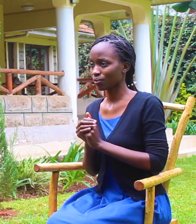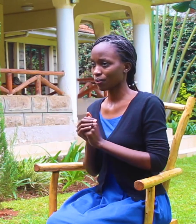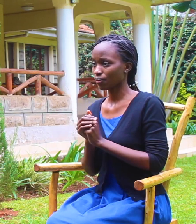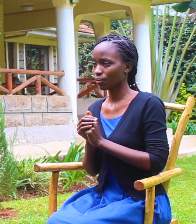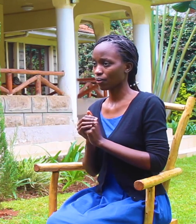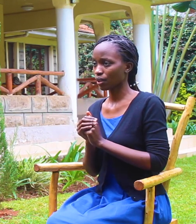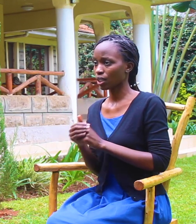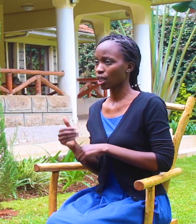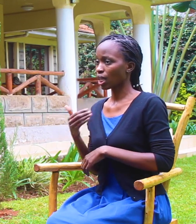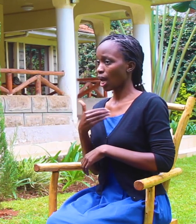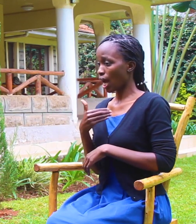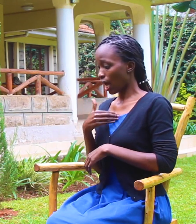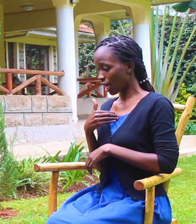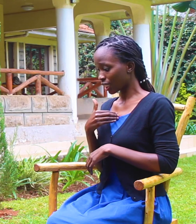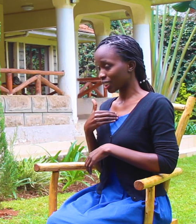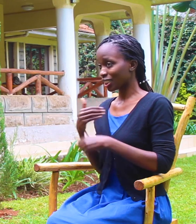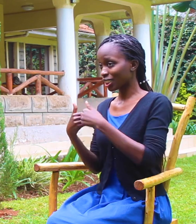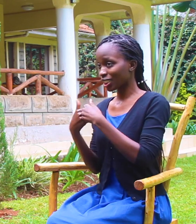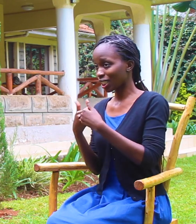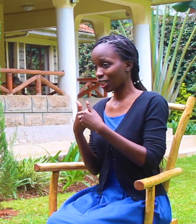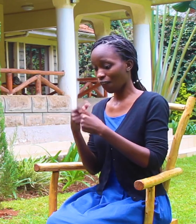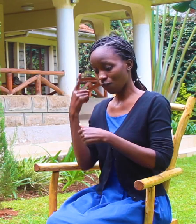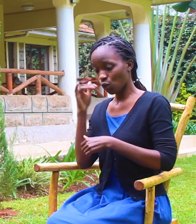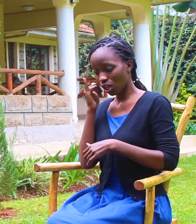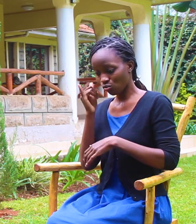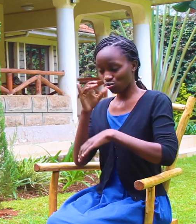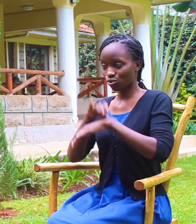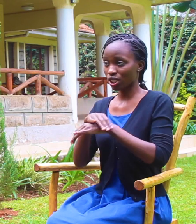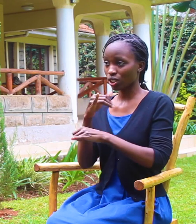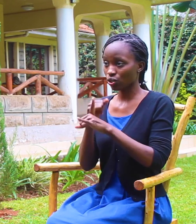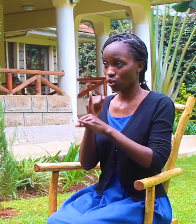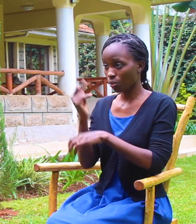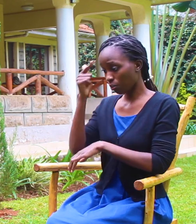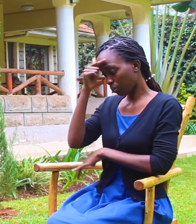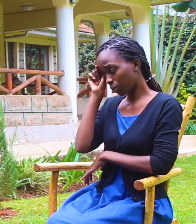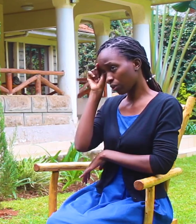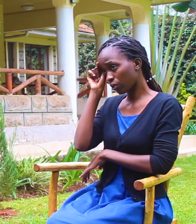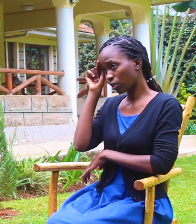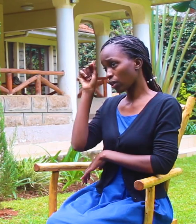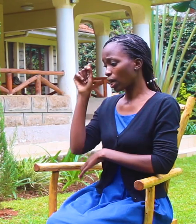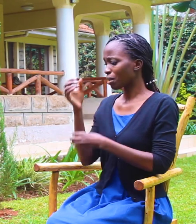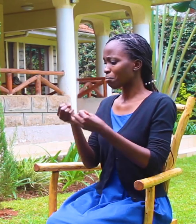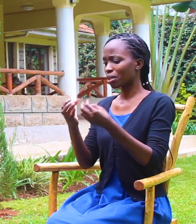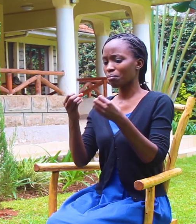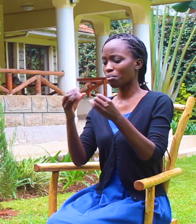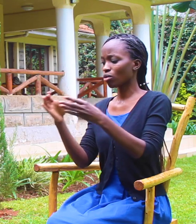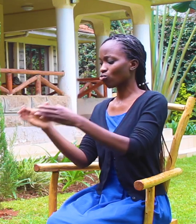there was a challenge in her getting a job, because you know that in many organizations,